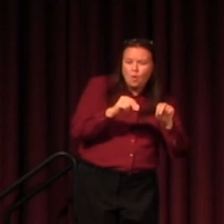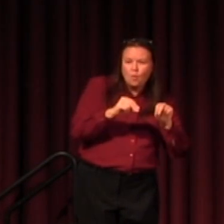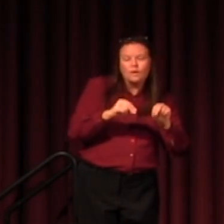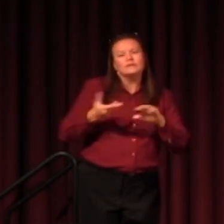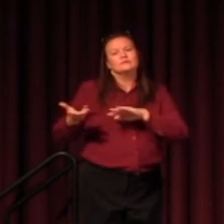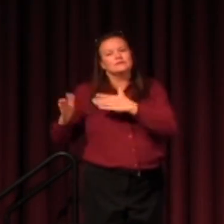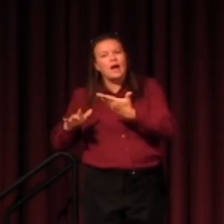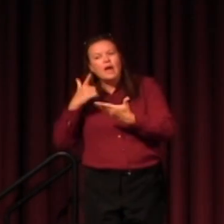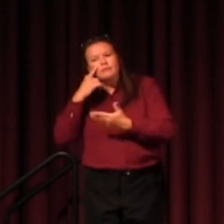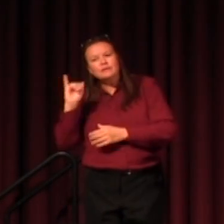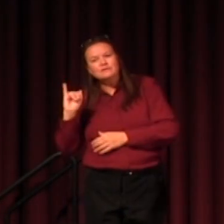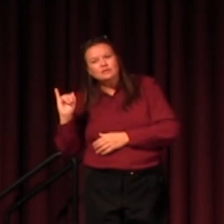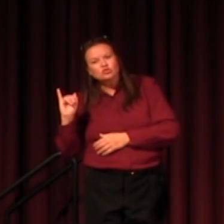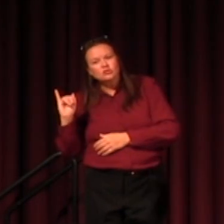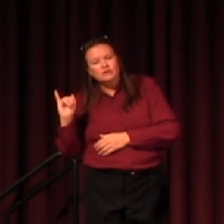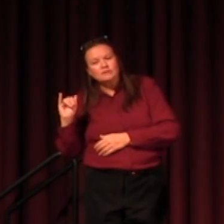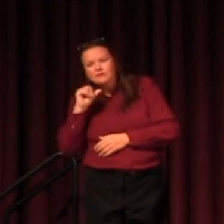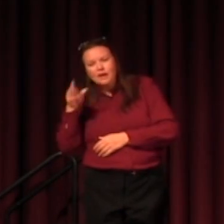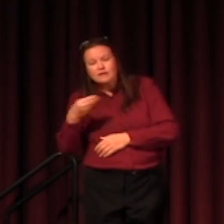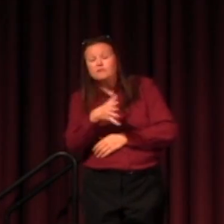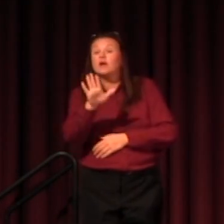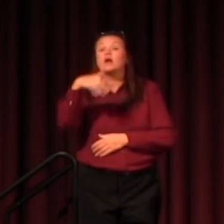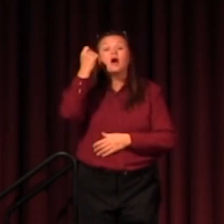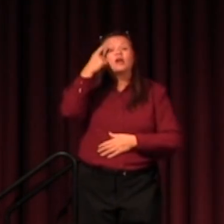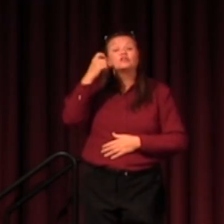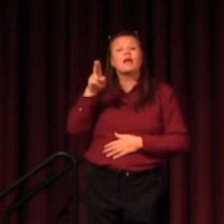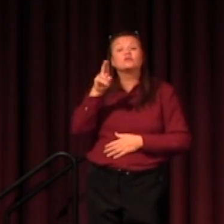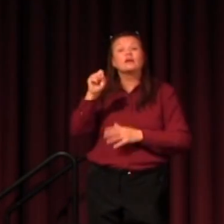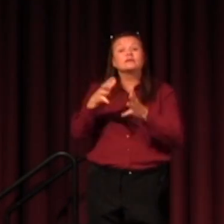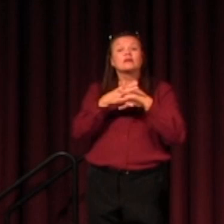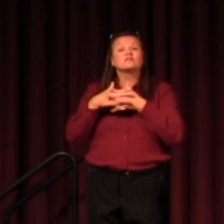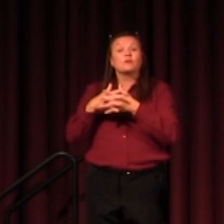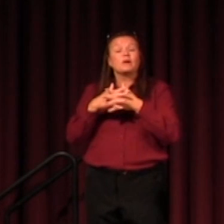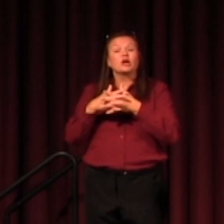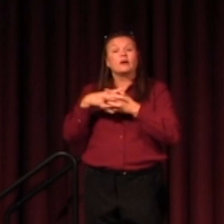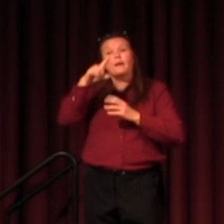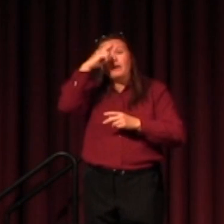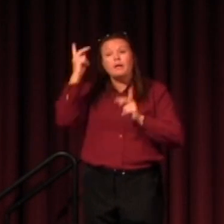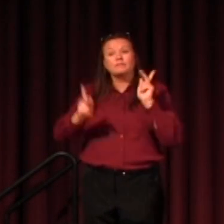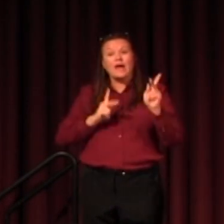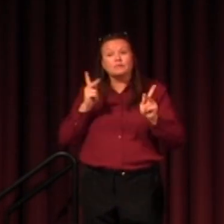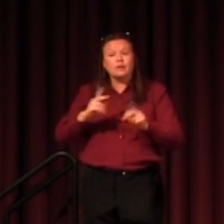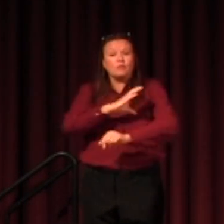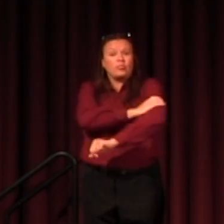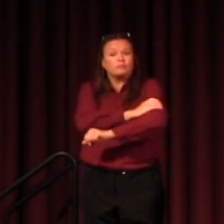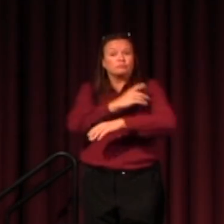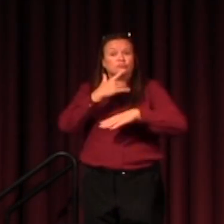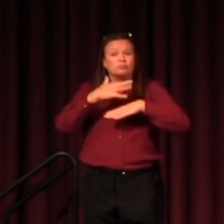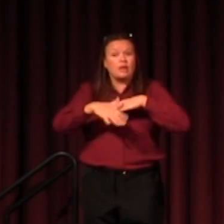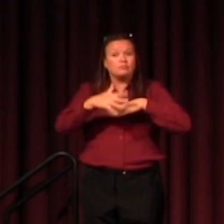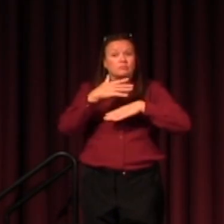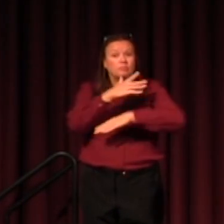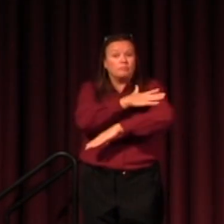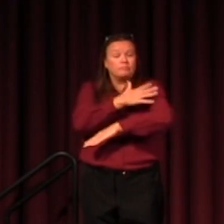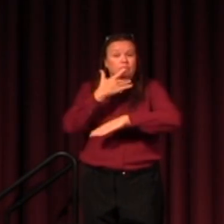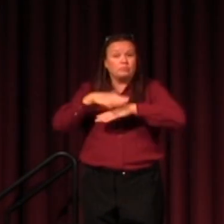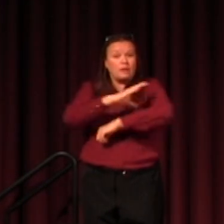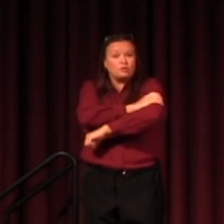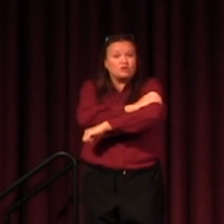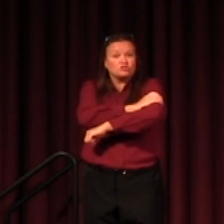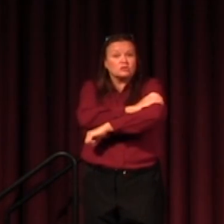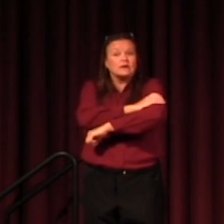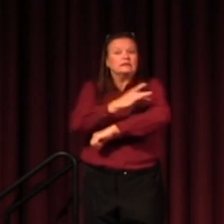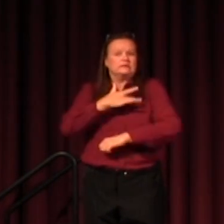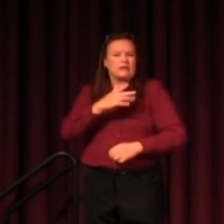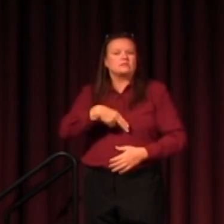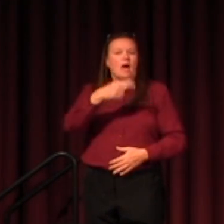The default blood pressure for black people in the United States is higher. The expected blood pressure is higher for black people in the United